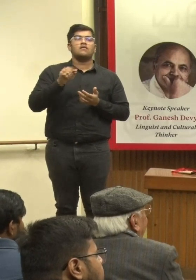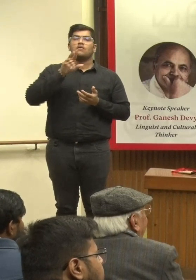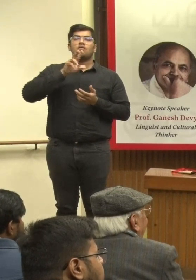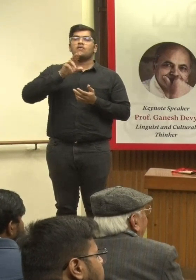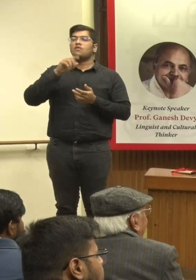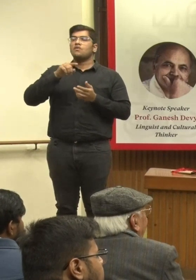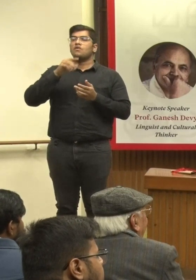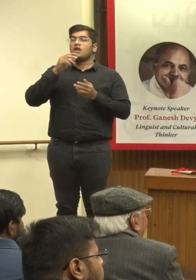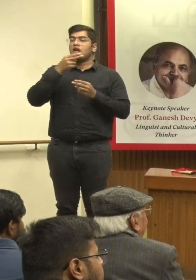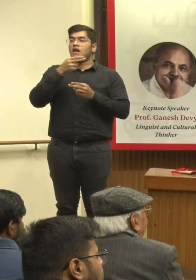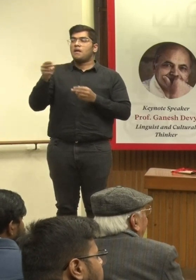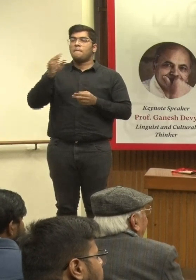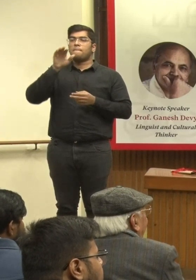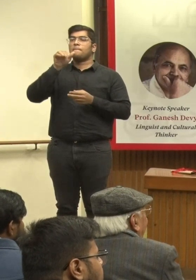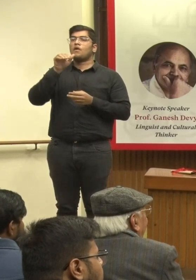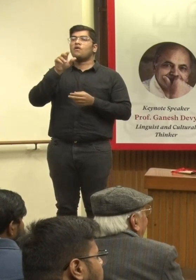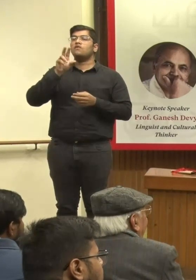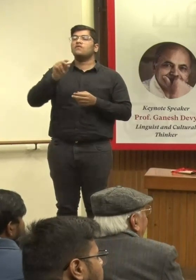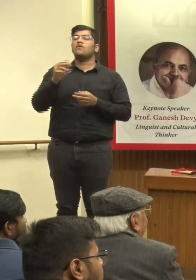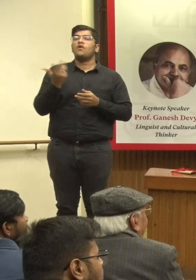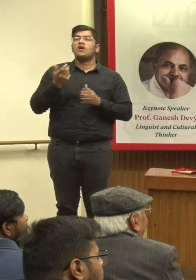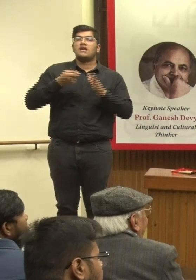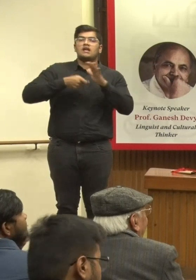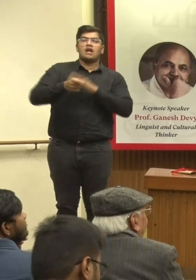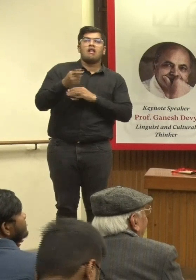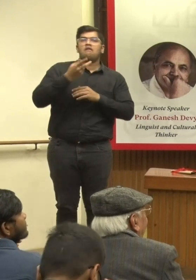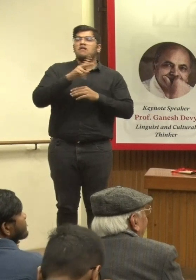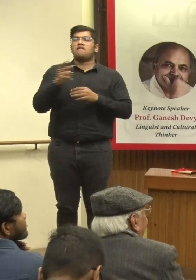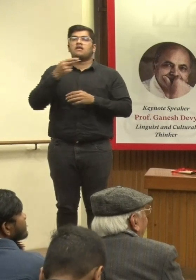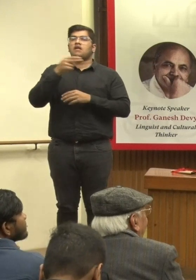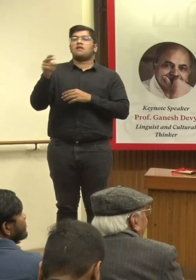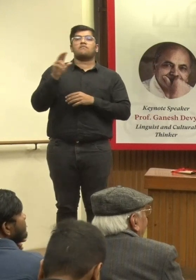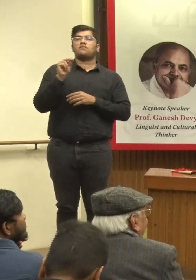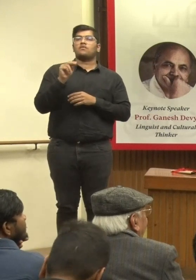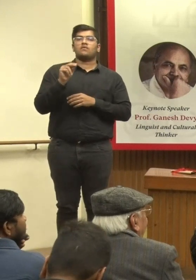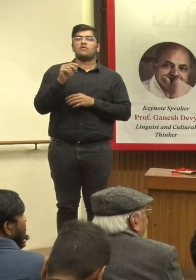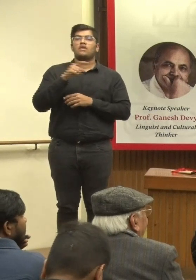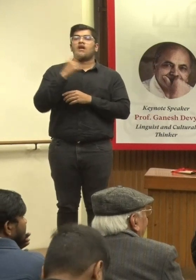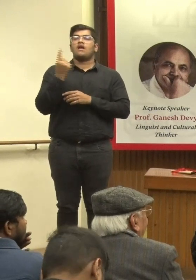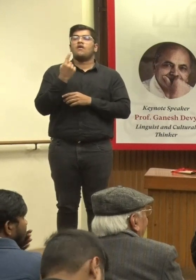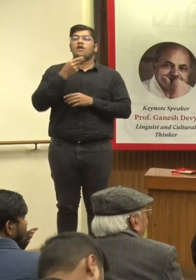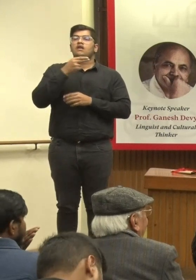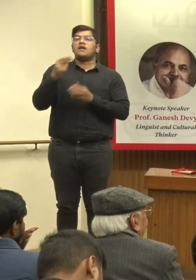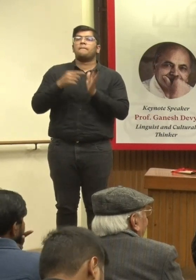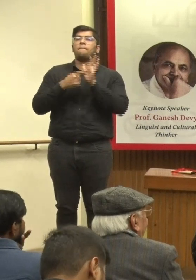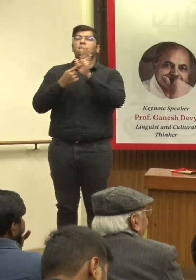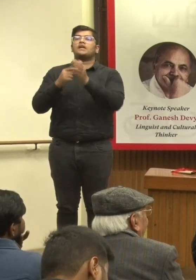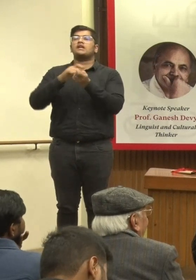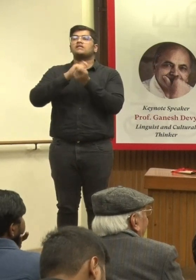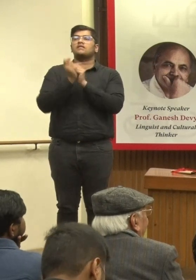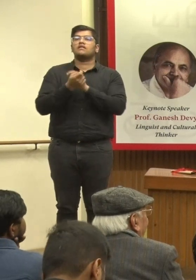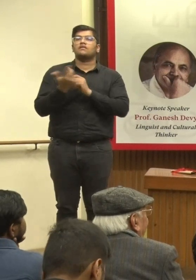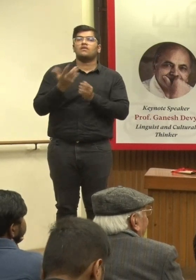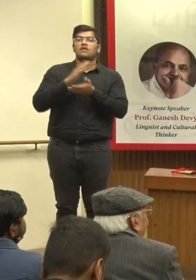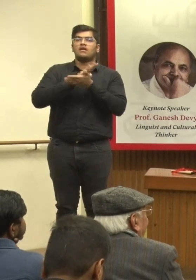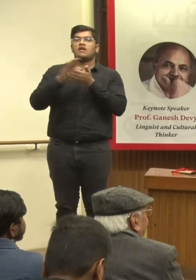called criminal tribes, they were to be called habitual. All other provisions remained almost